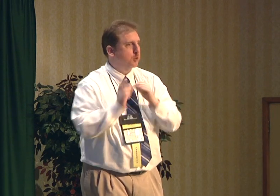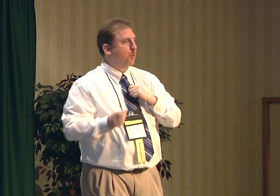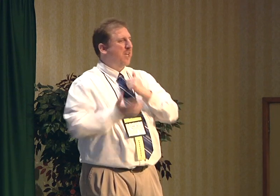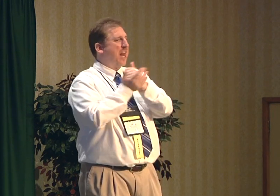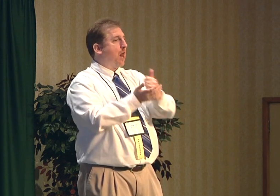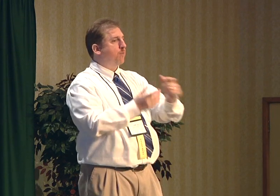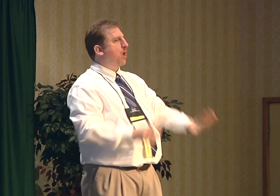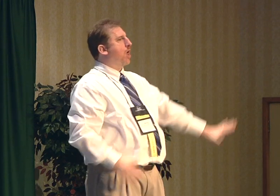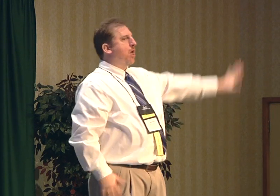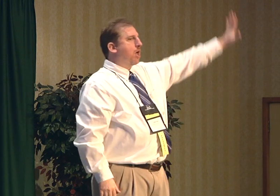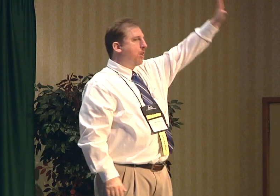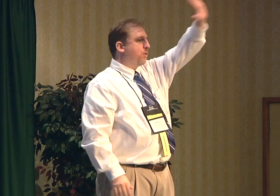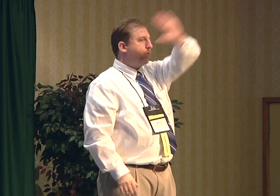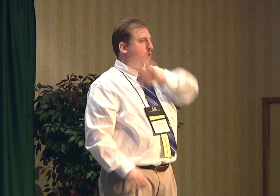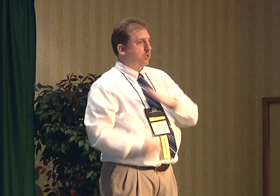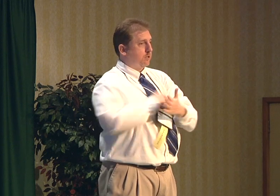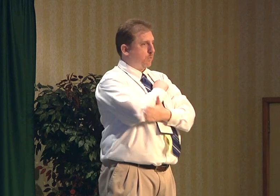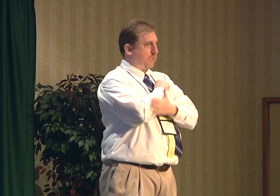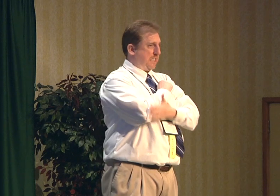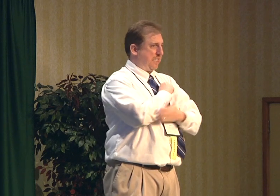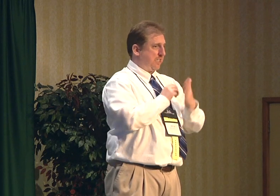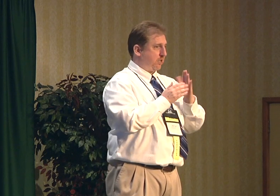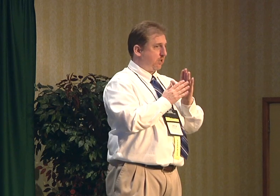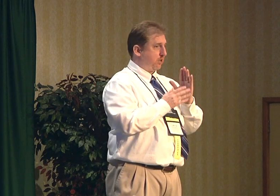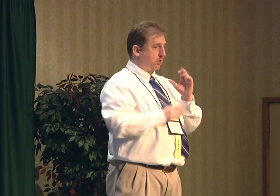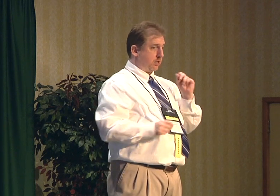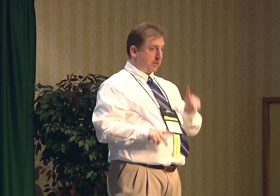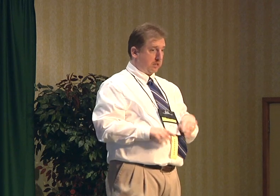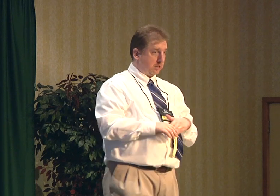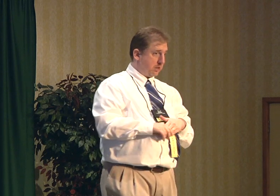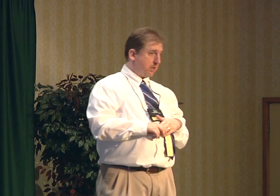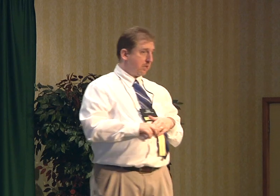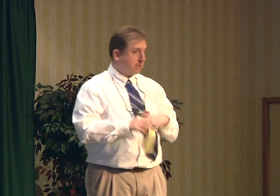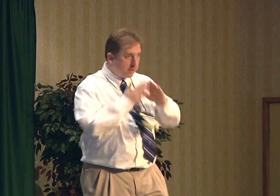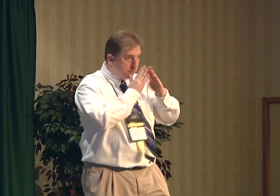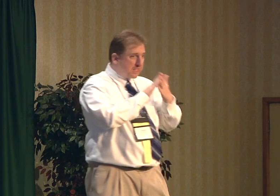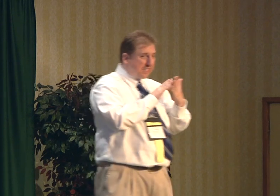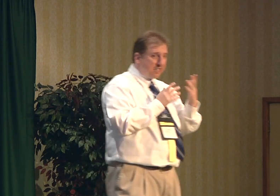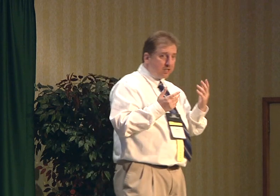So by helping the interpreters, we're helping the community all over the country.